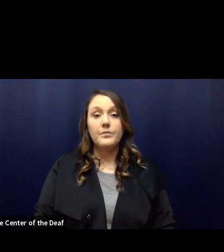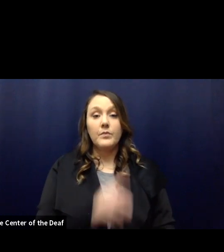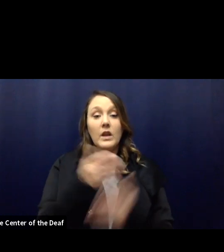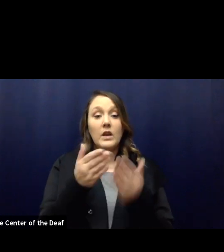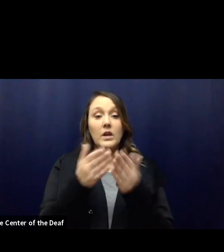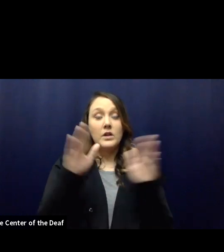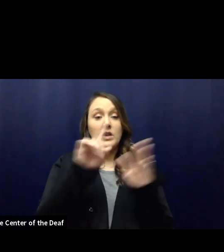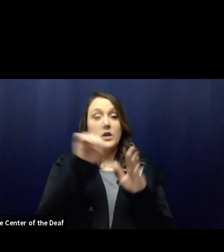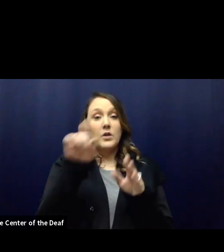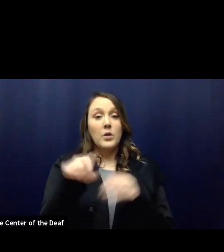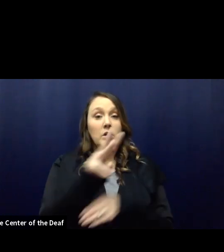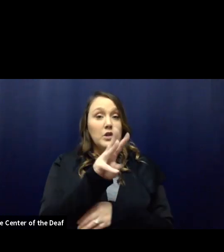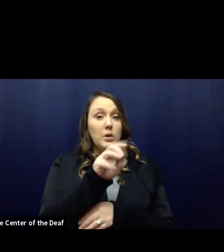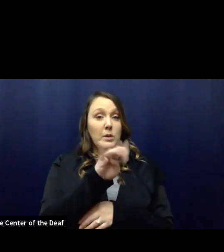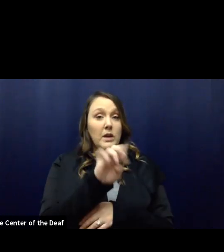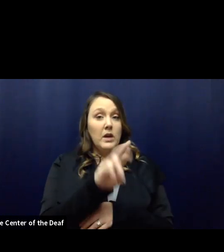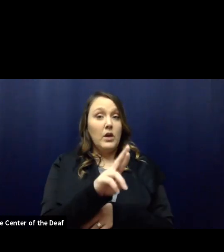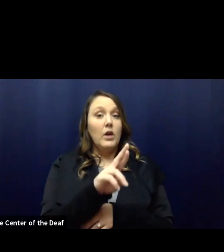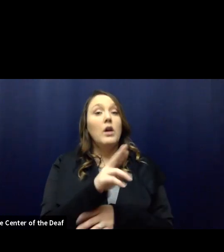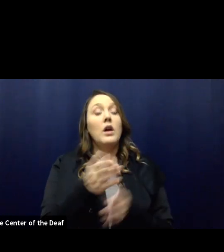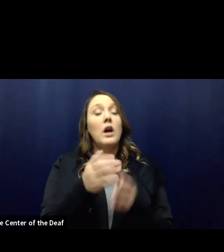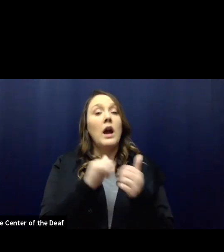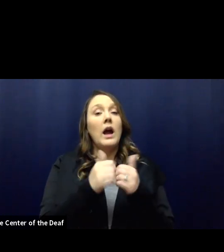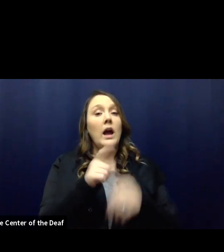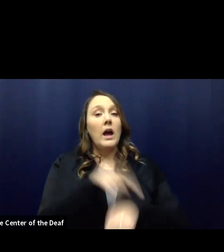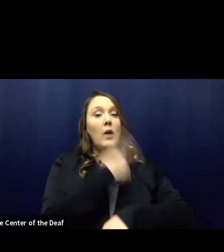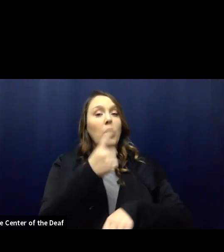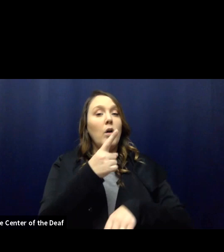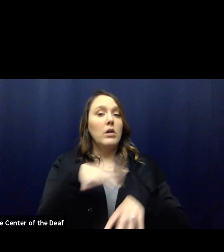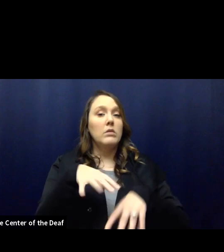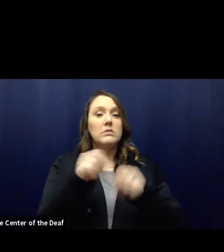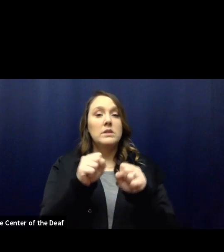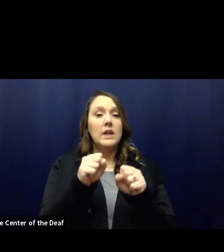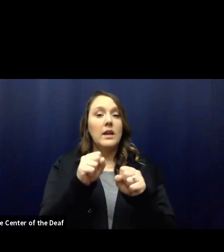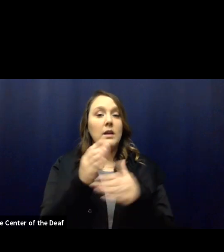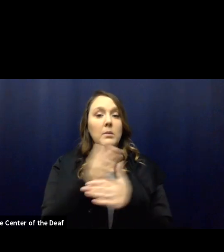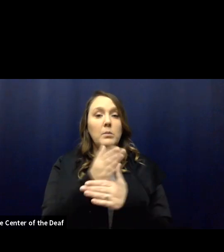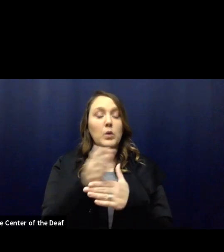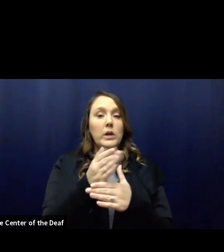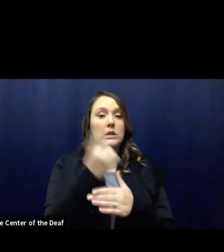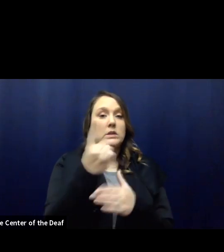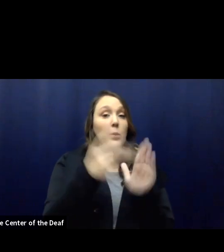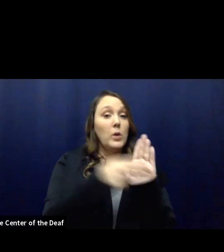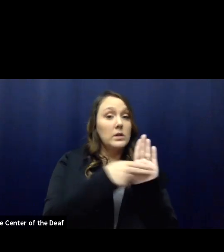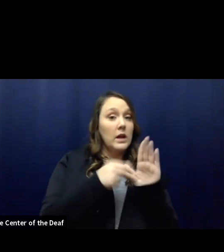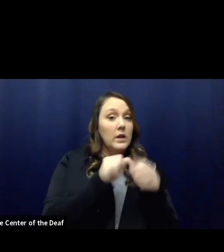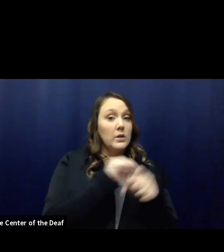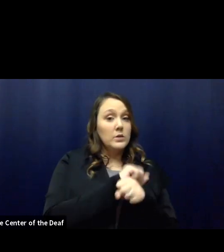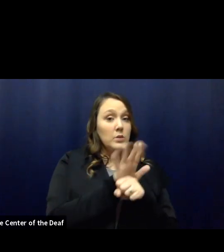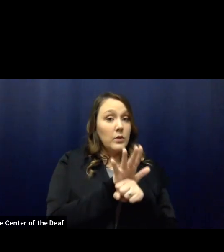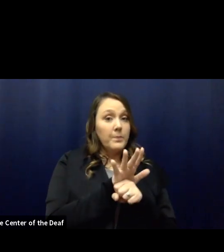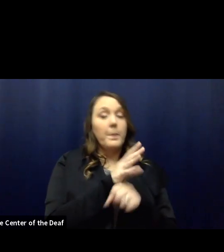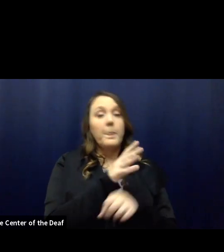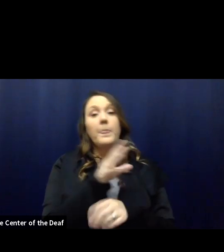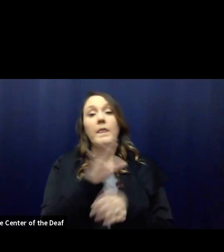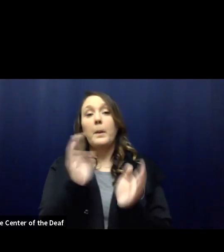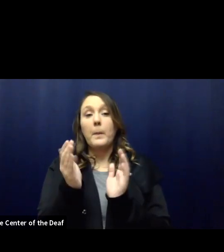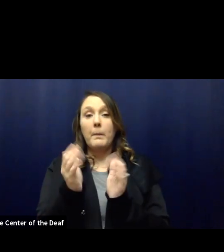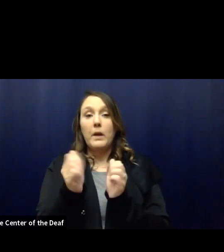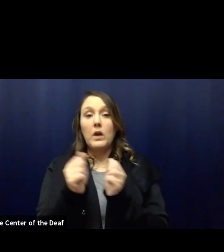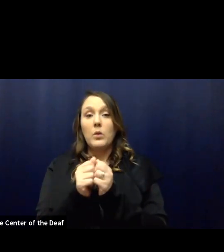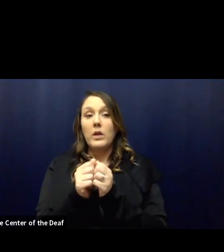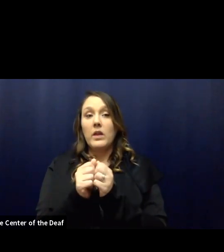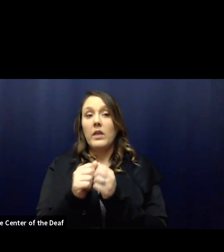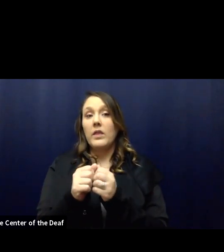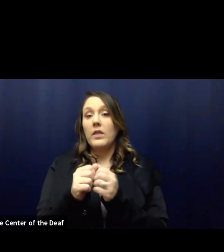with WBIR. She asks, how long does it typically take between someone being diagnosed with COVID-19 and then being hospitalized with